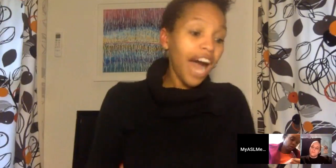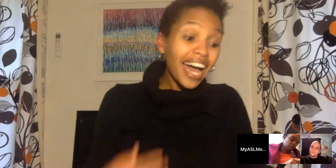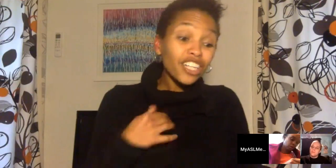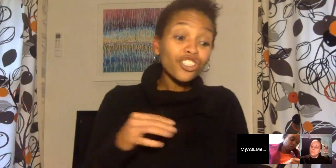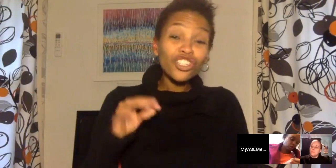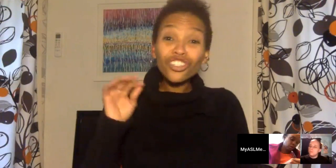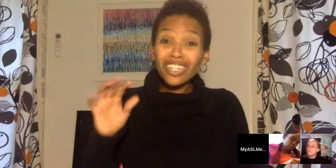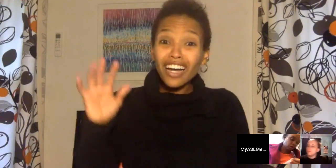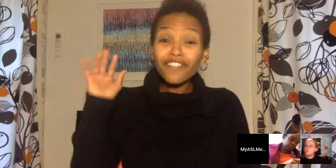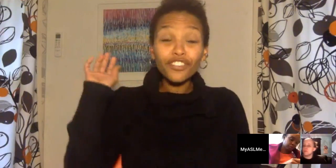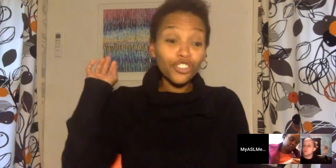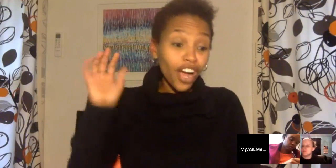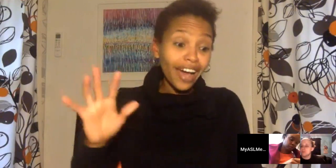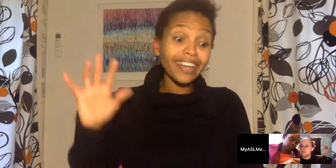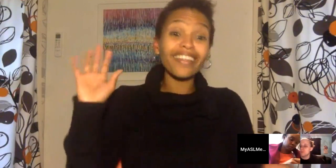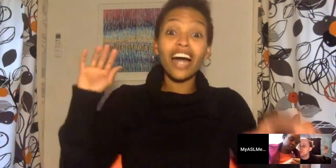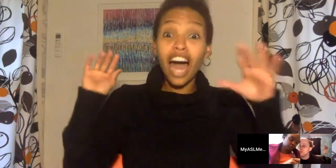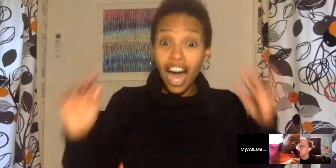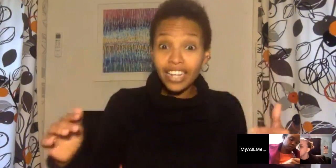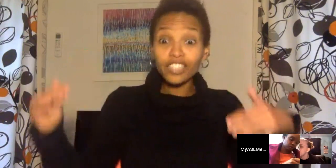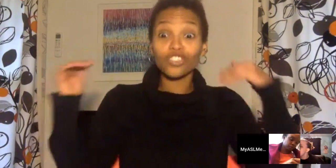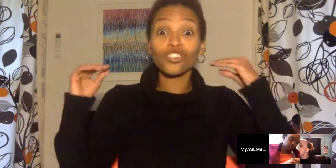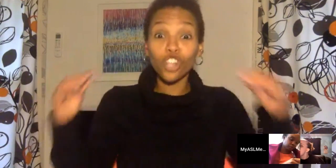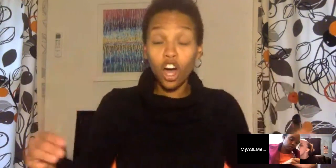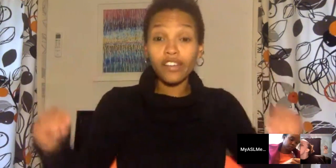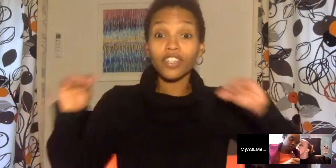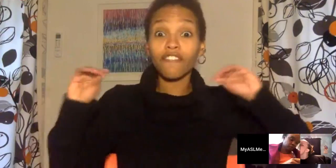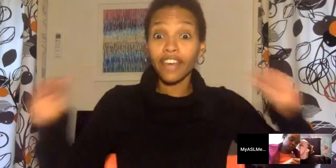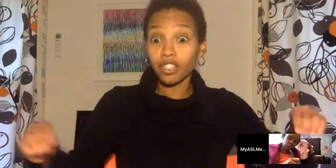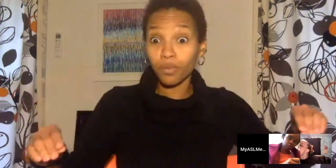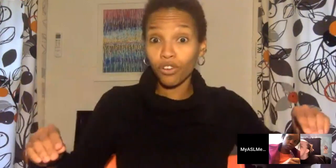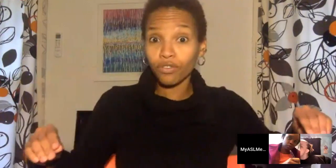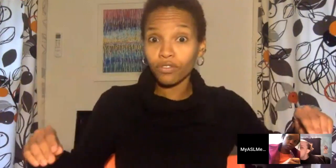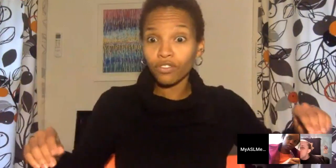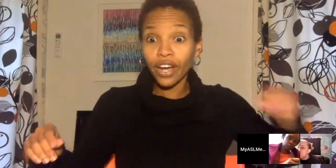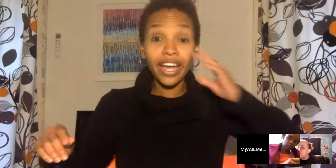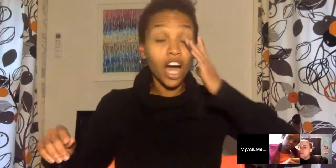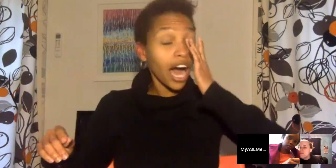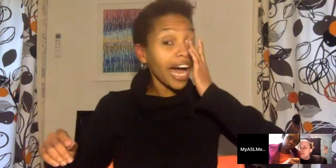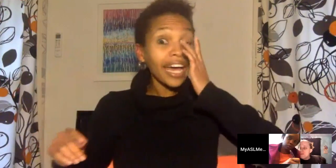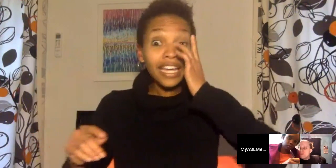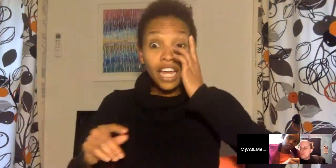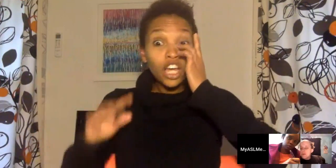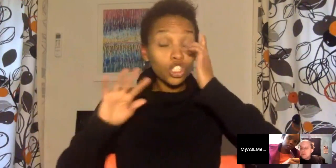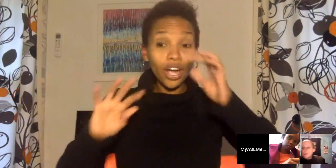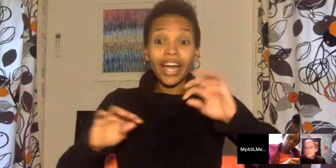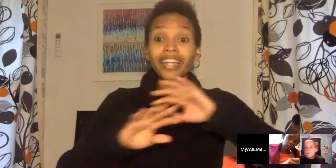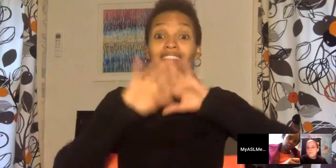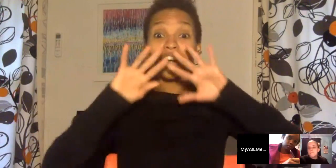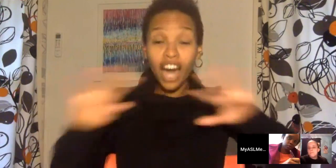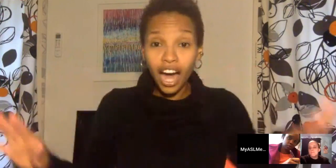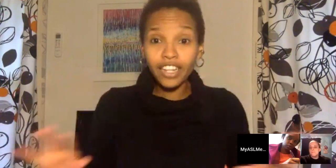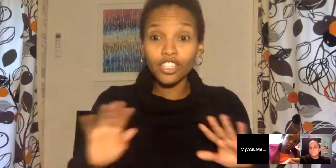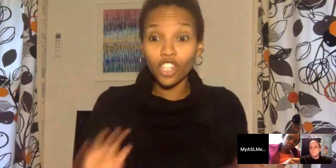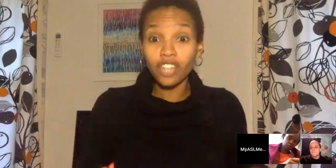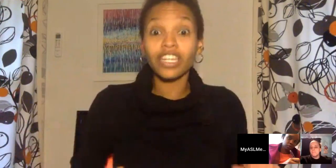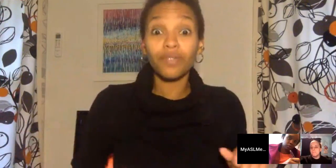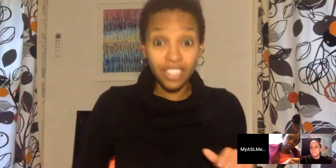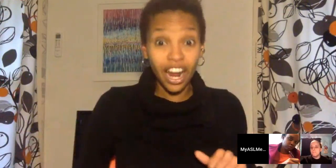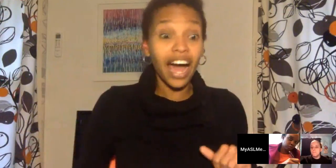I sure enough tried the hottest sauce available, right? I tried the hottest sauce that was there.